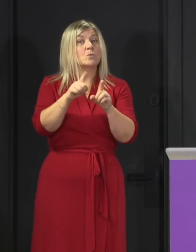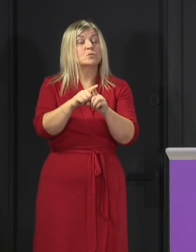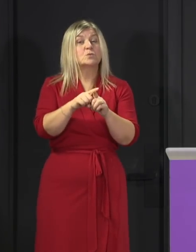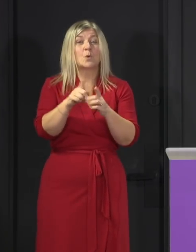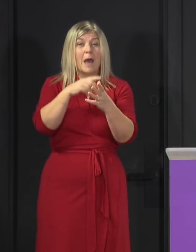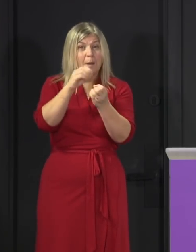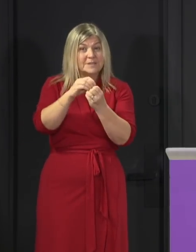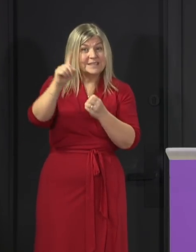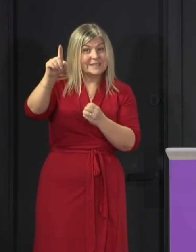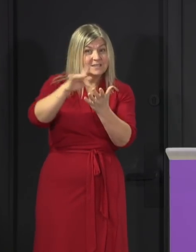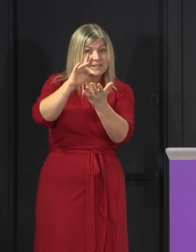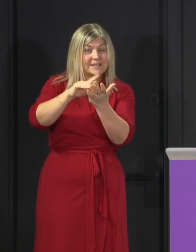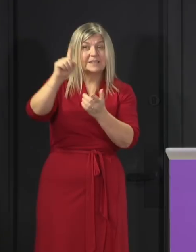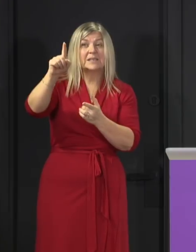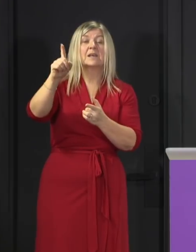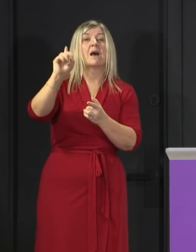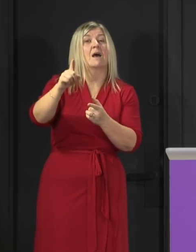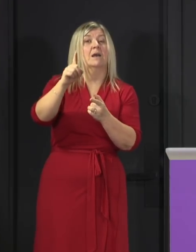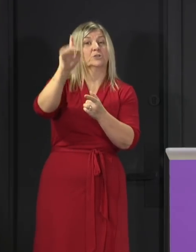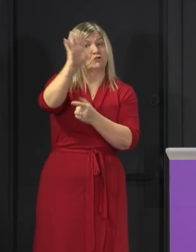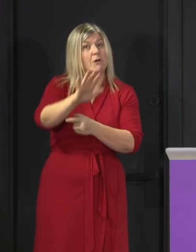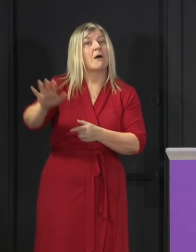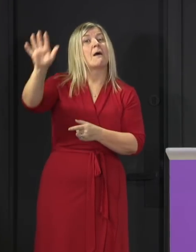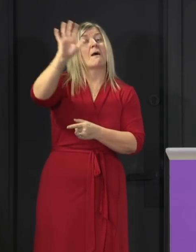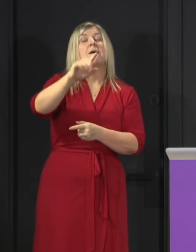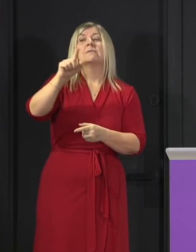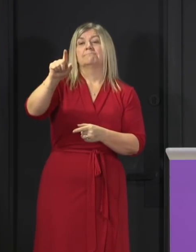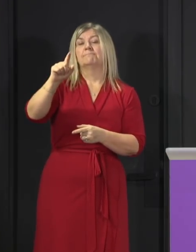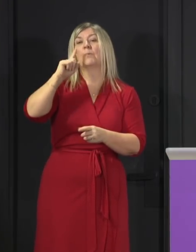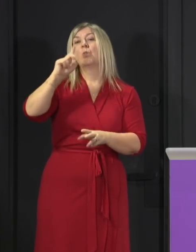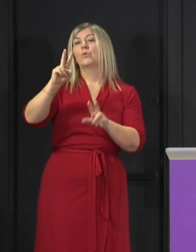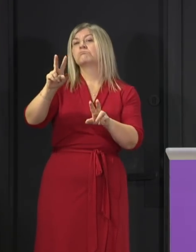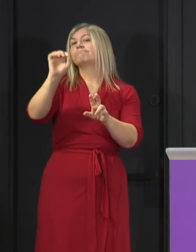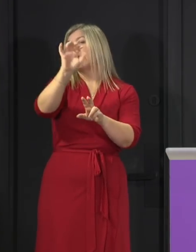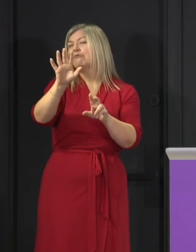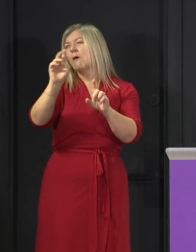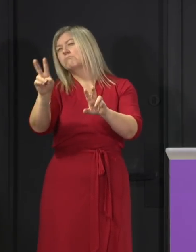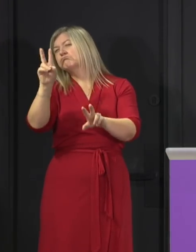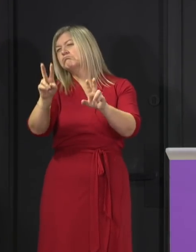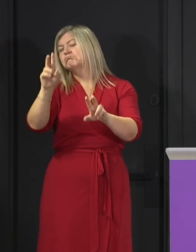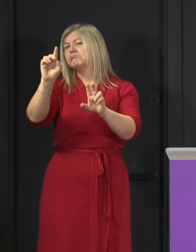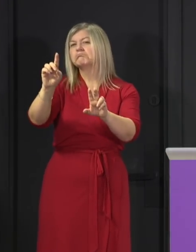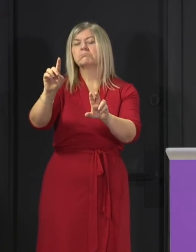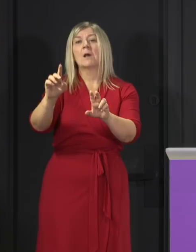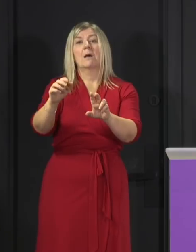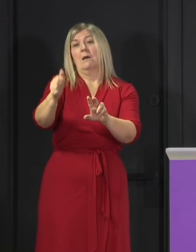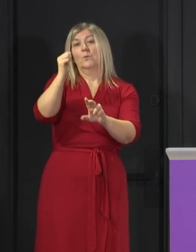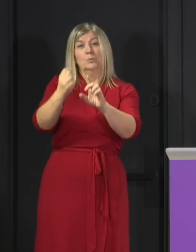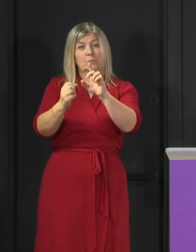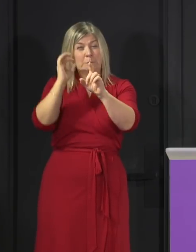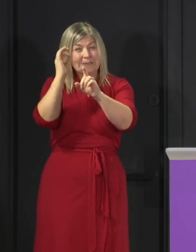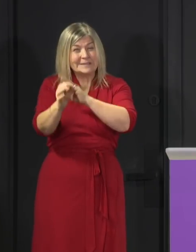in Aberdeen City and Aberdeenshire, that we were continuing to look at that closely. We know that there have been some